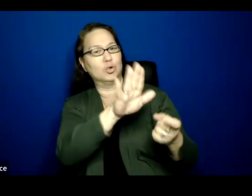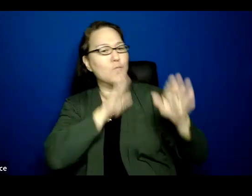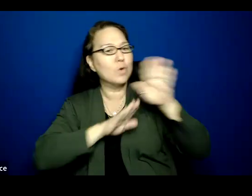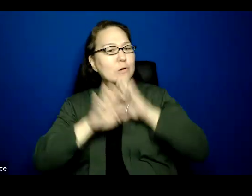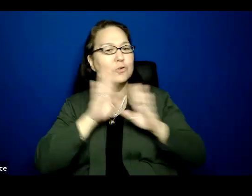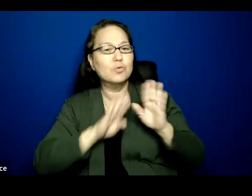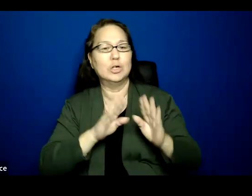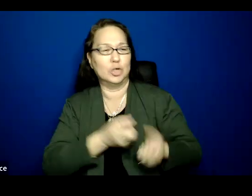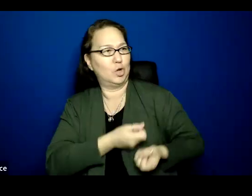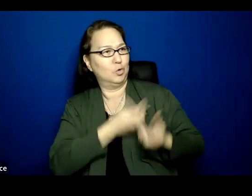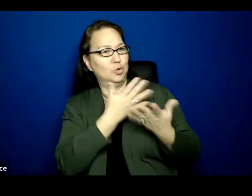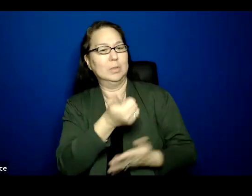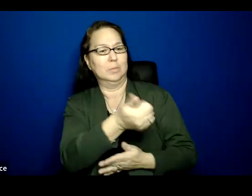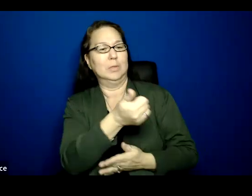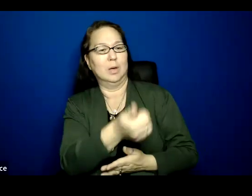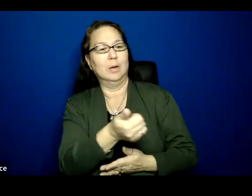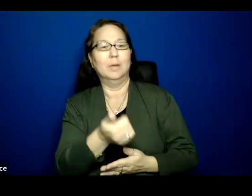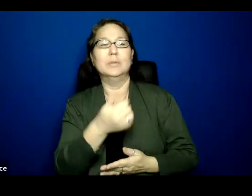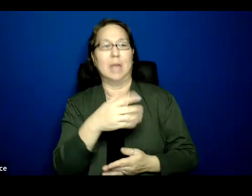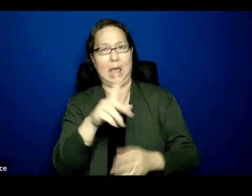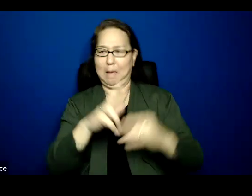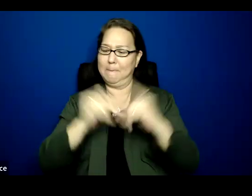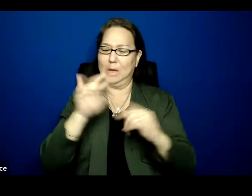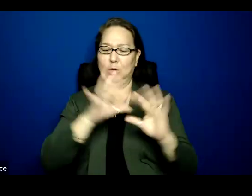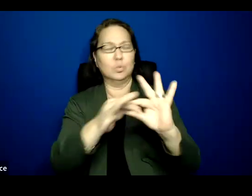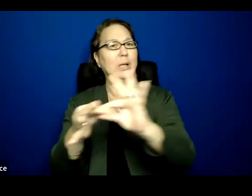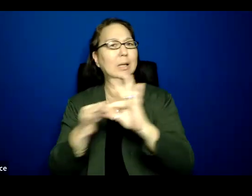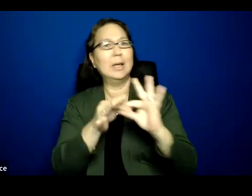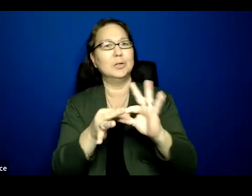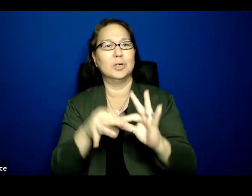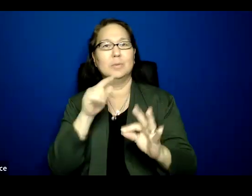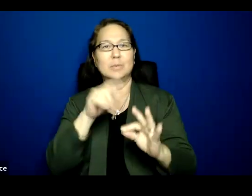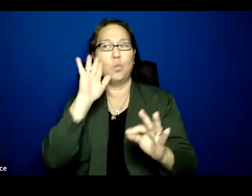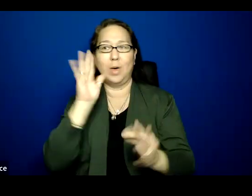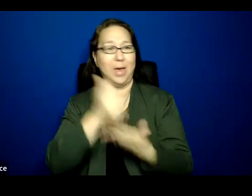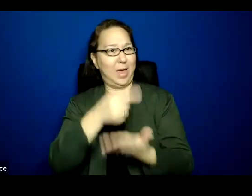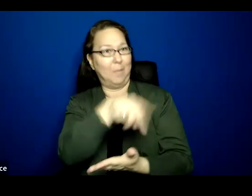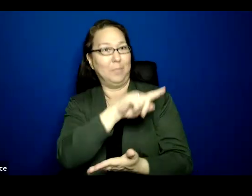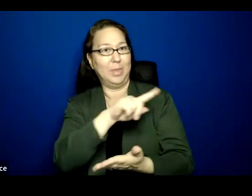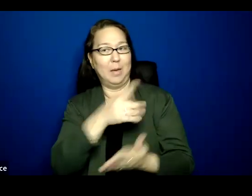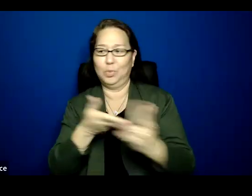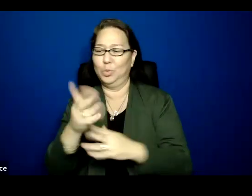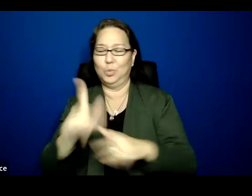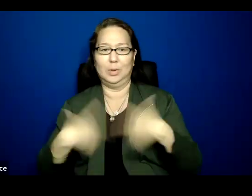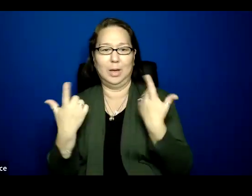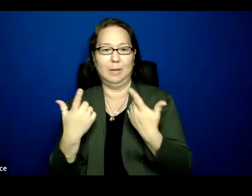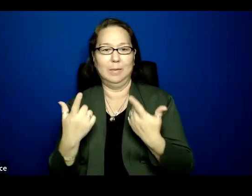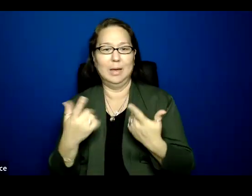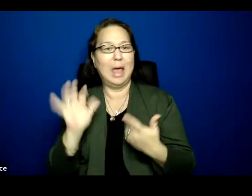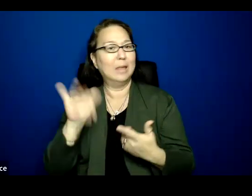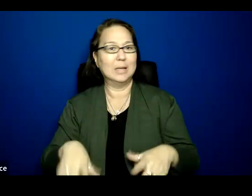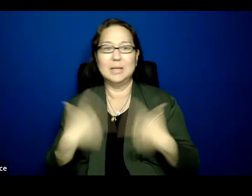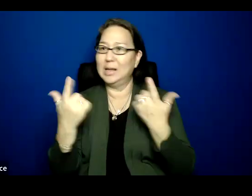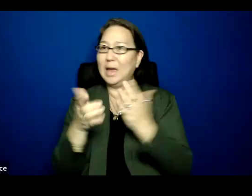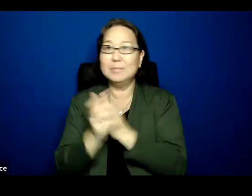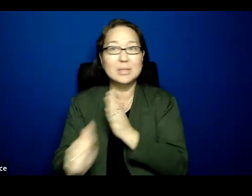have for the rest of their lives. And they grow in confidence, which is an essential life skill. It's not something you just pick up